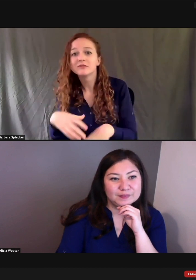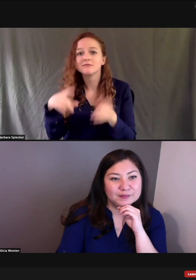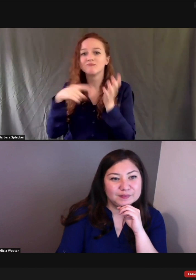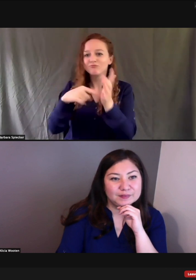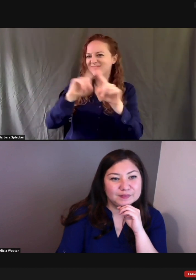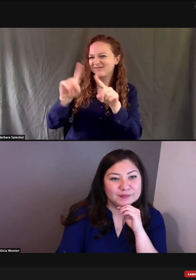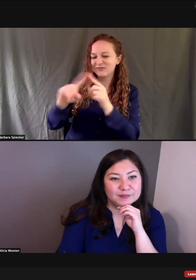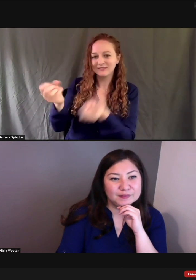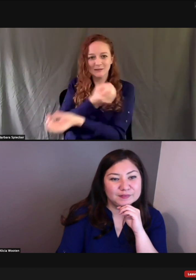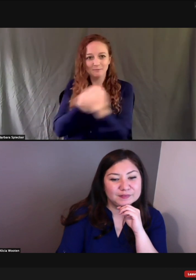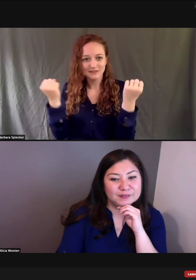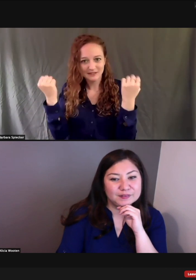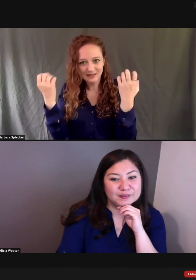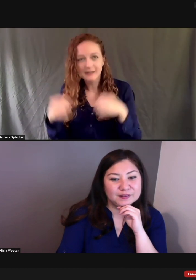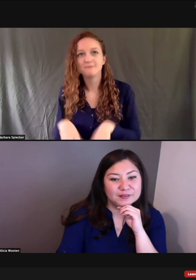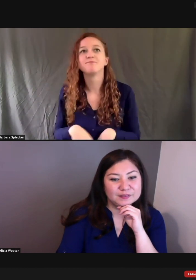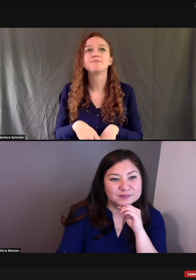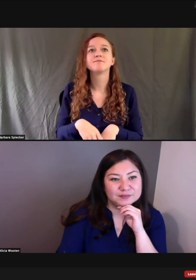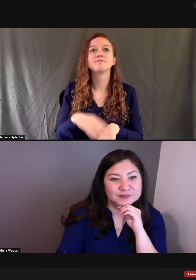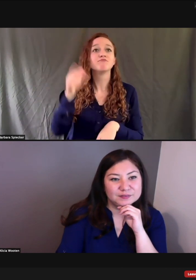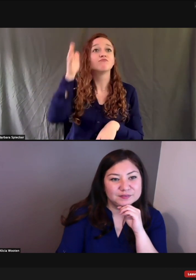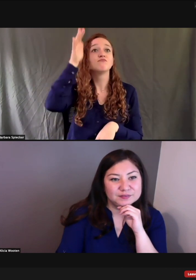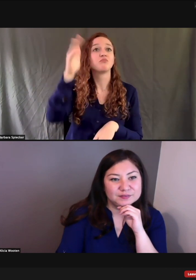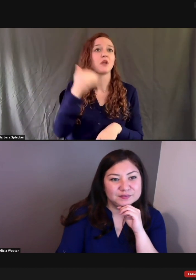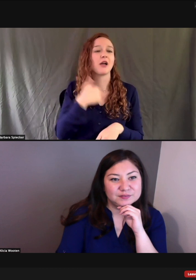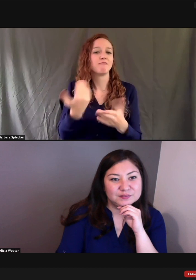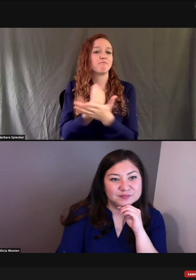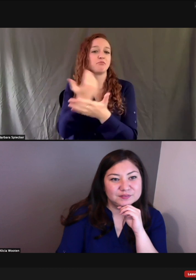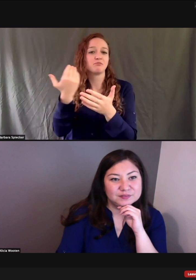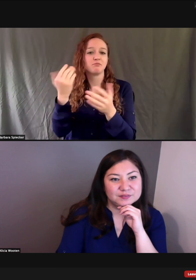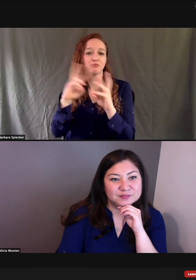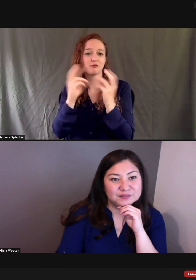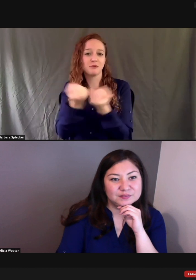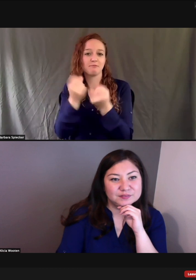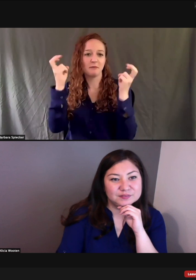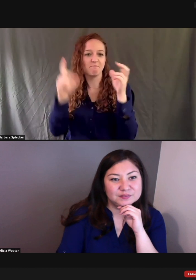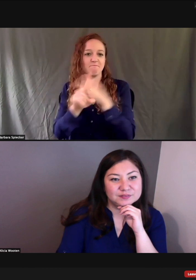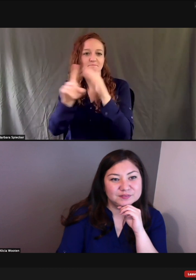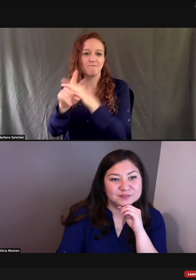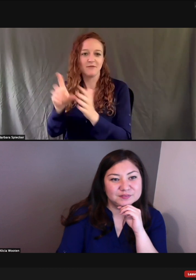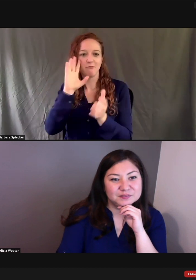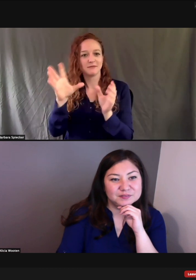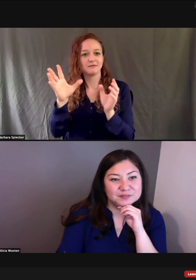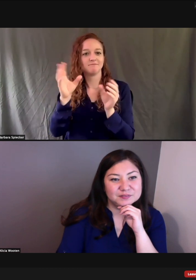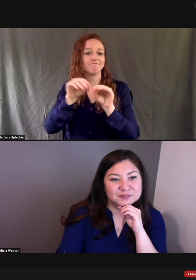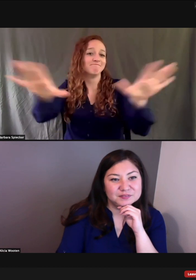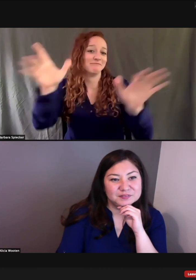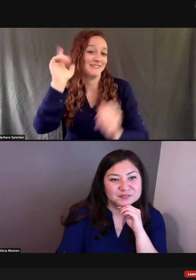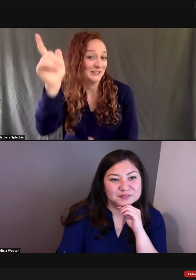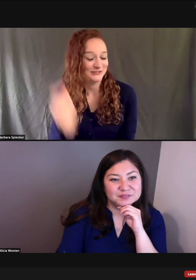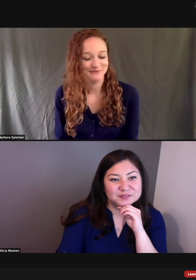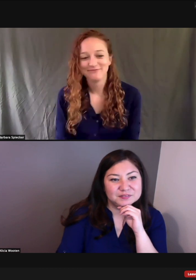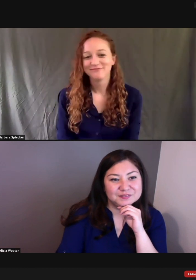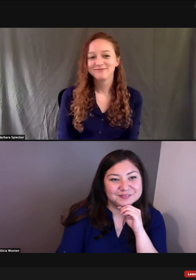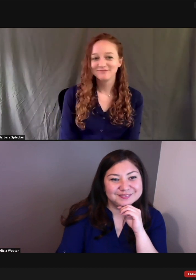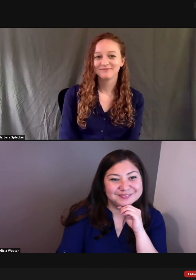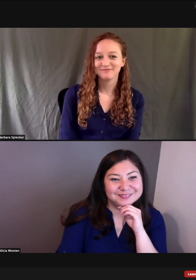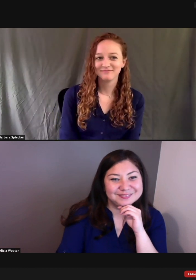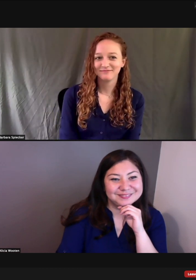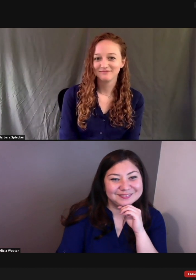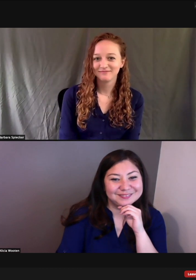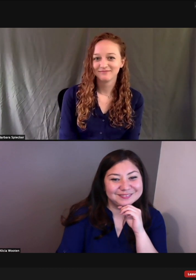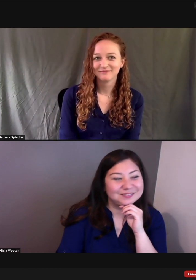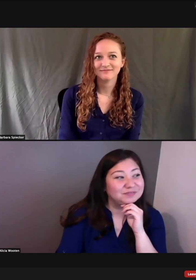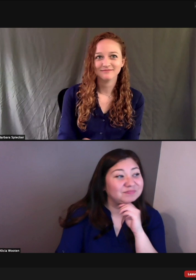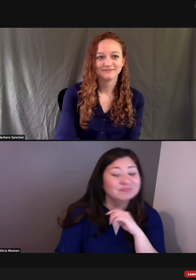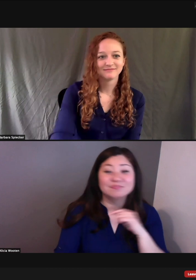shapes. So people that say, this has to depend on English, we have proof to show the contrary. It was a fun